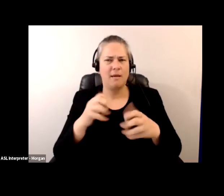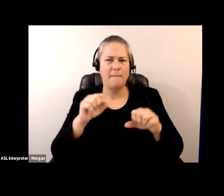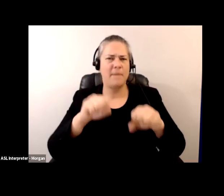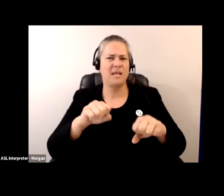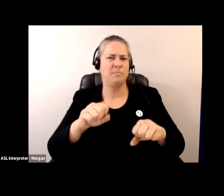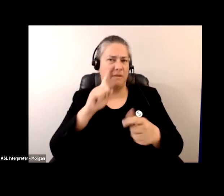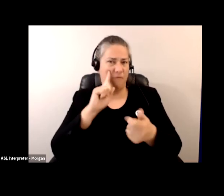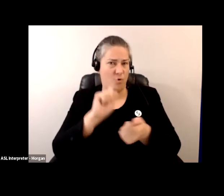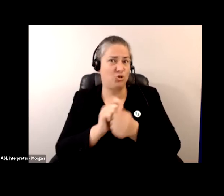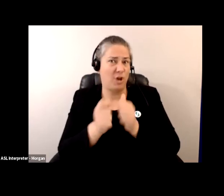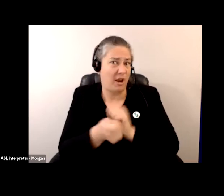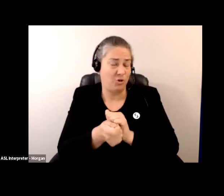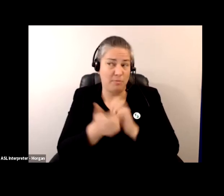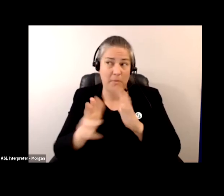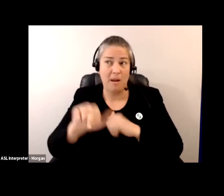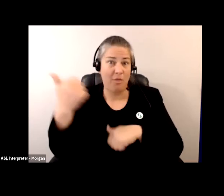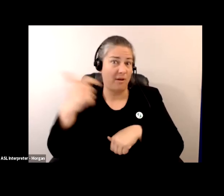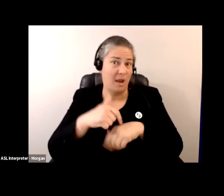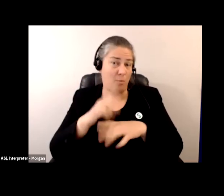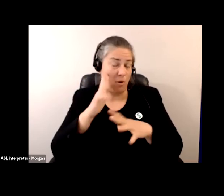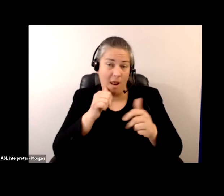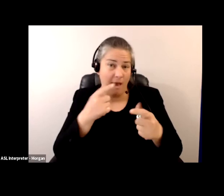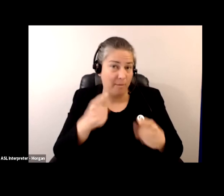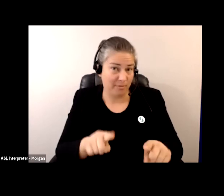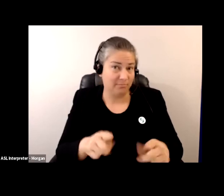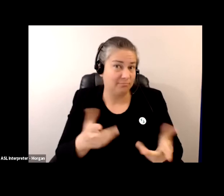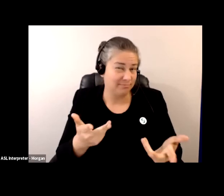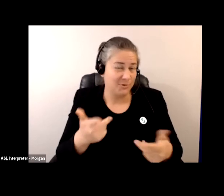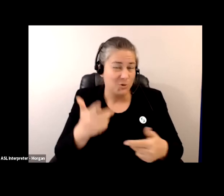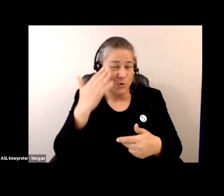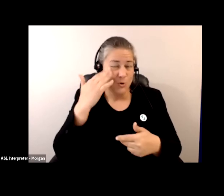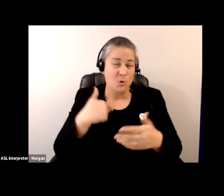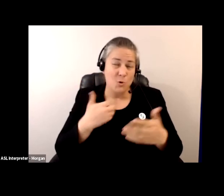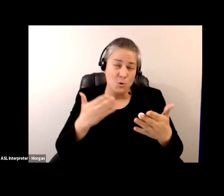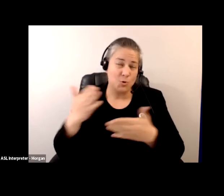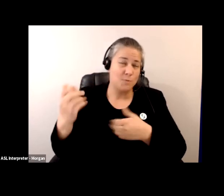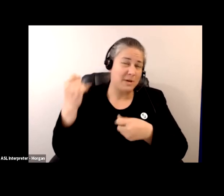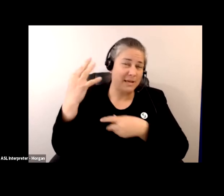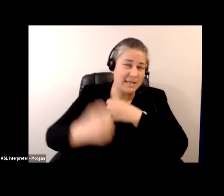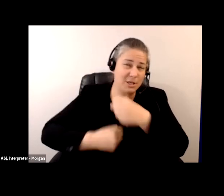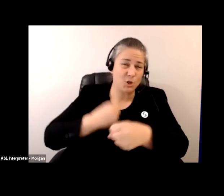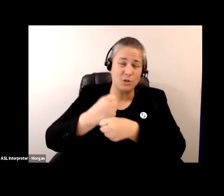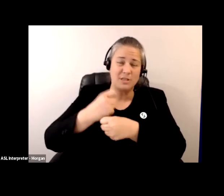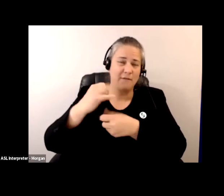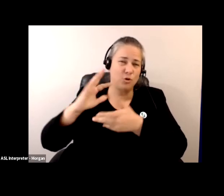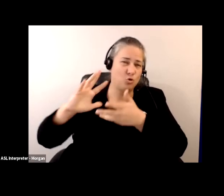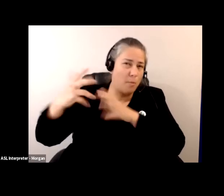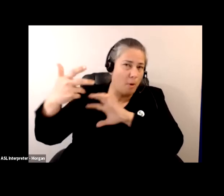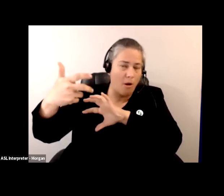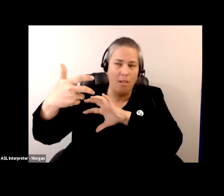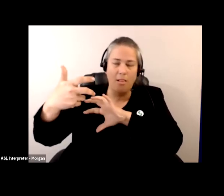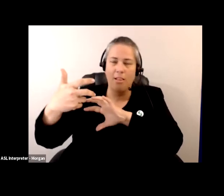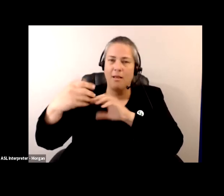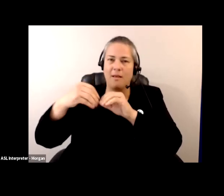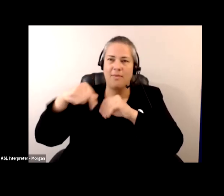change that might not happen at another time. You know, we've been through years of turmoil in the country with a